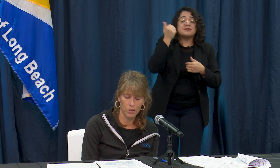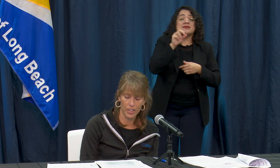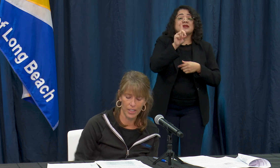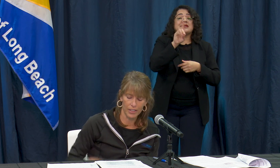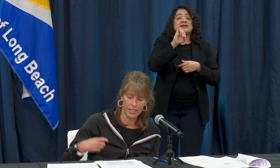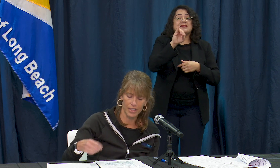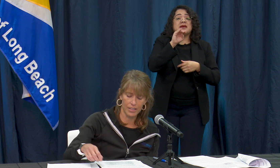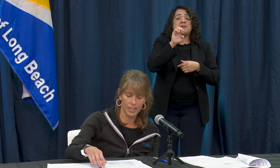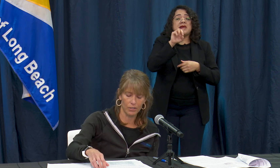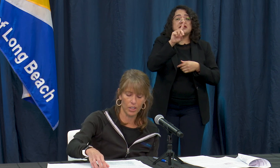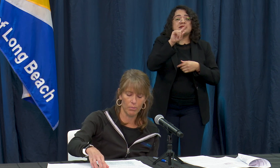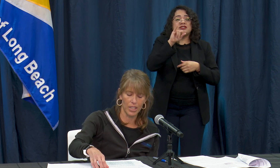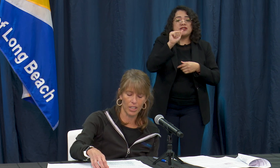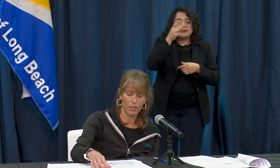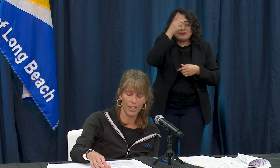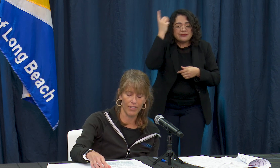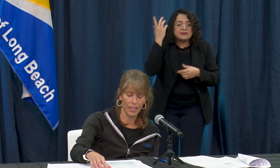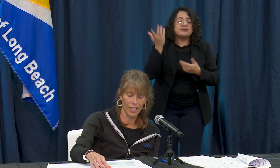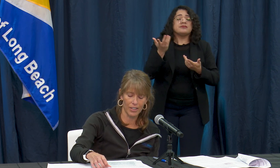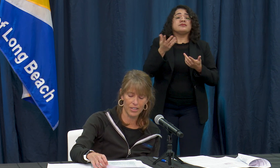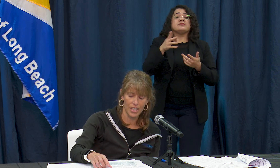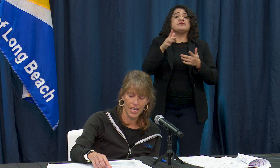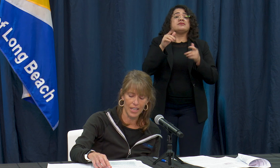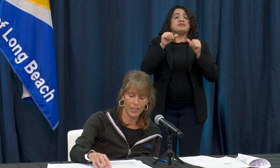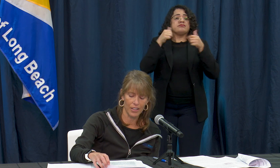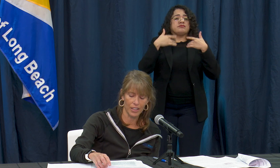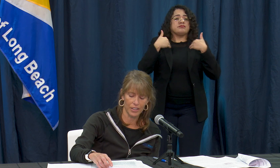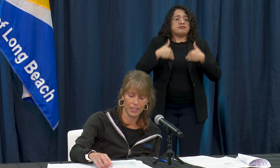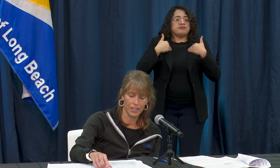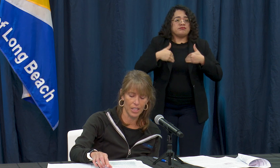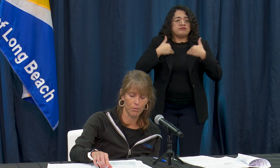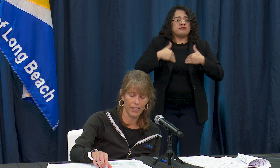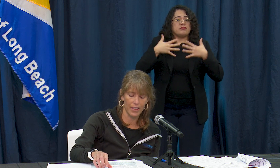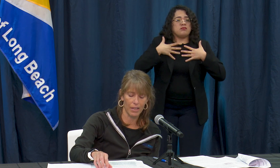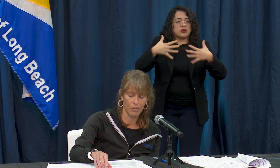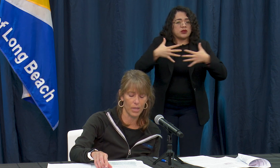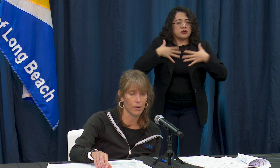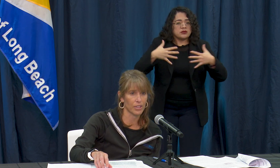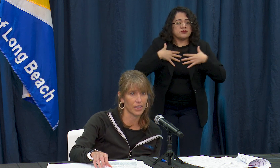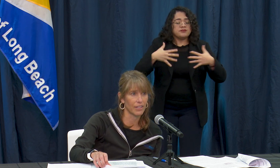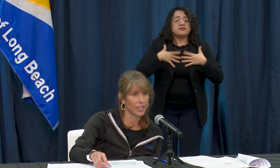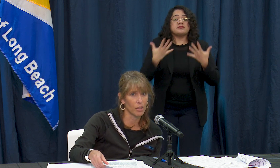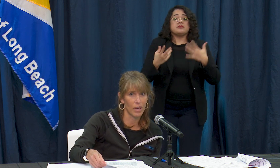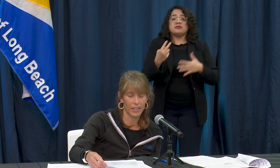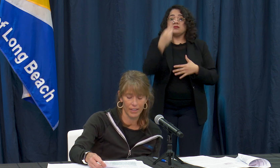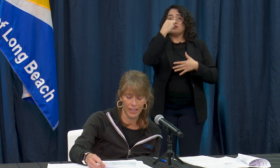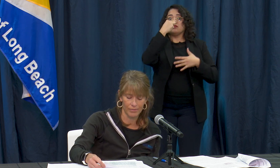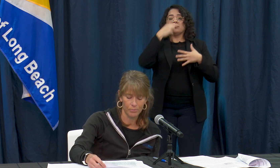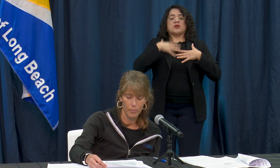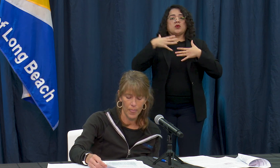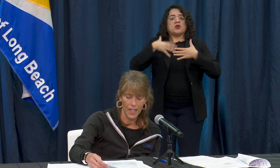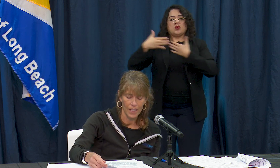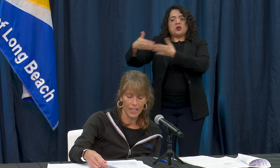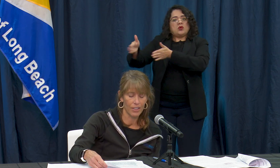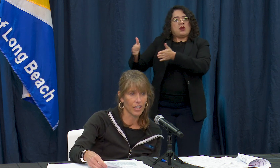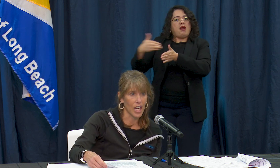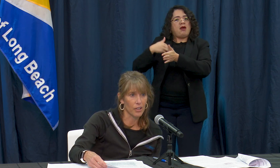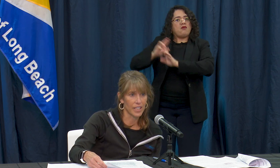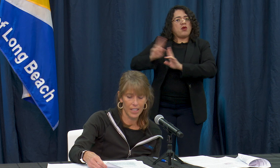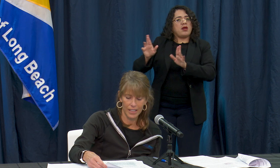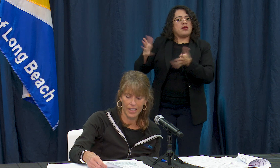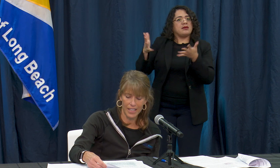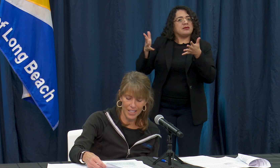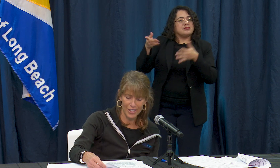severe respiratory illnesses, including being on chronic ventilators, and other illnesses that prevent them from being able to live independently. Given